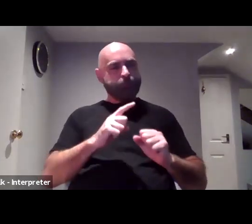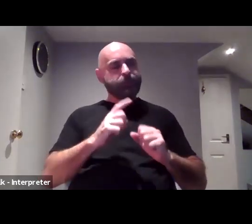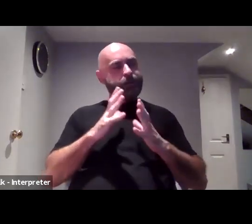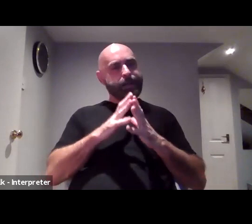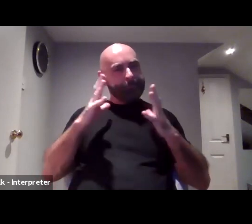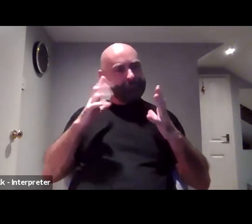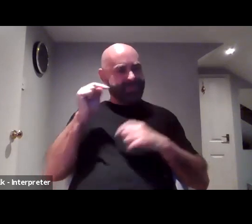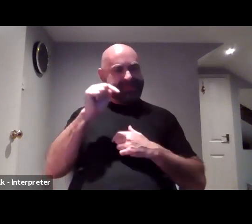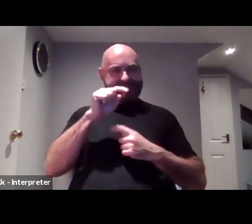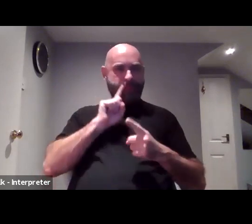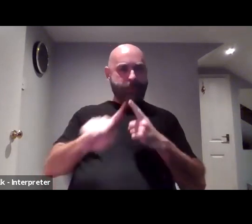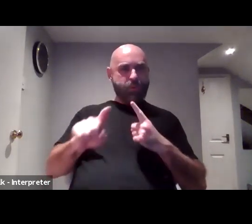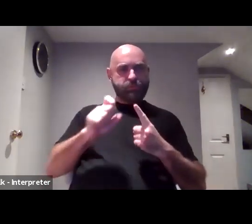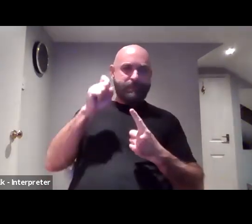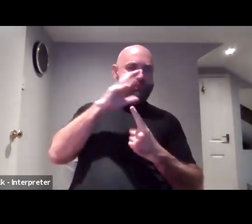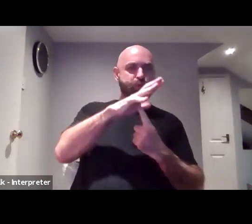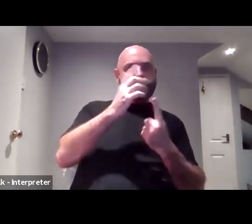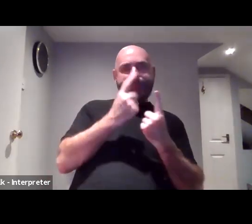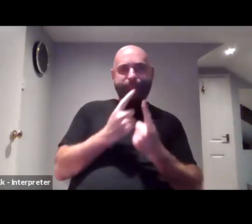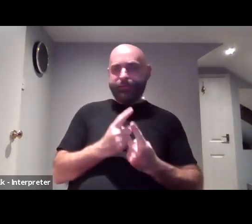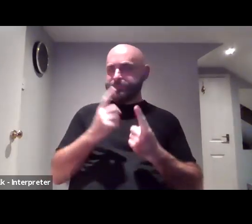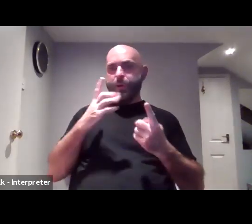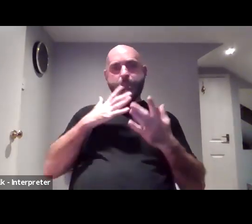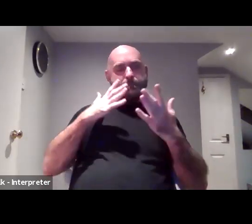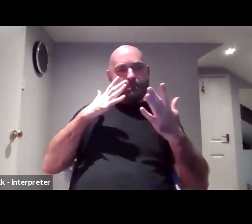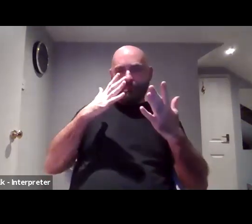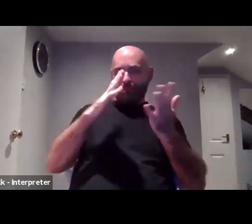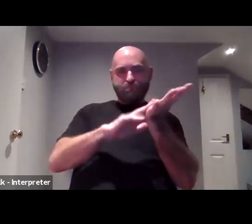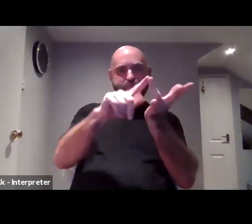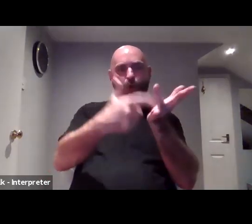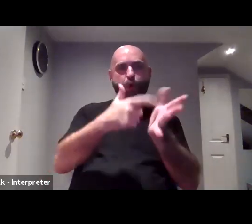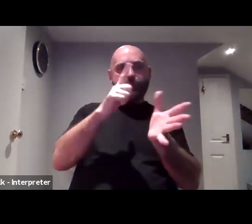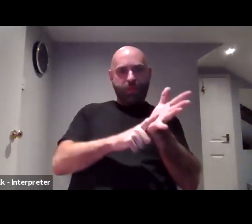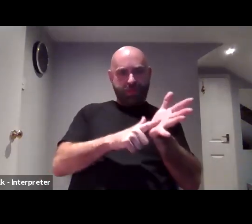most important life and death moral issue of today: